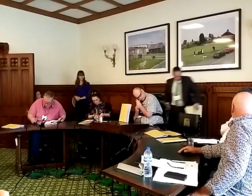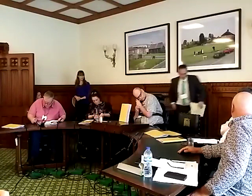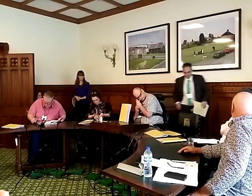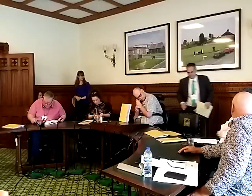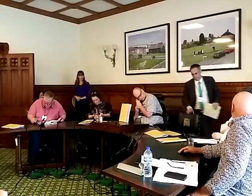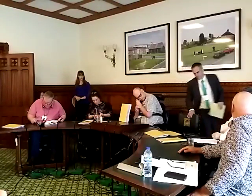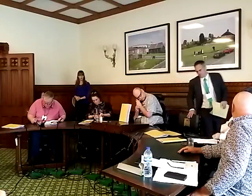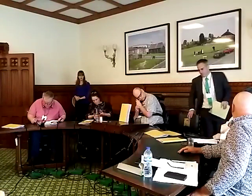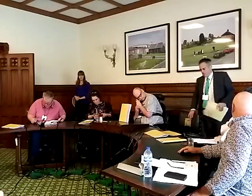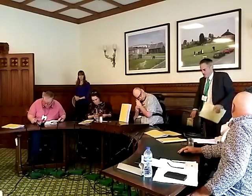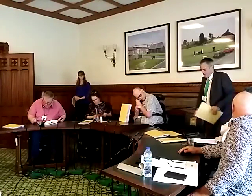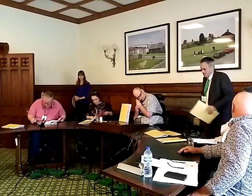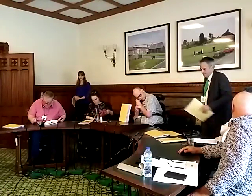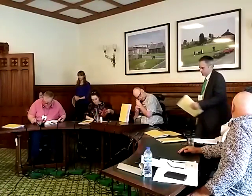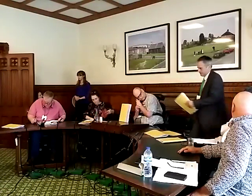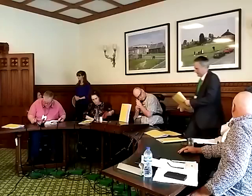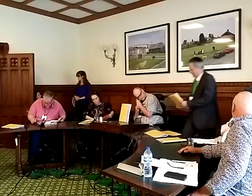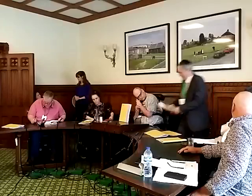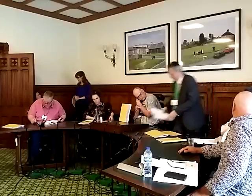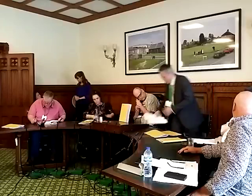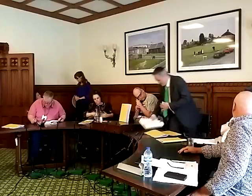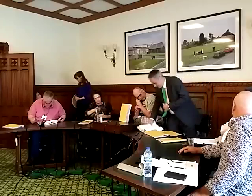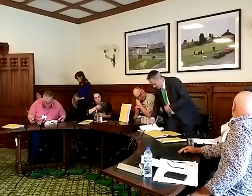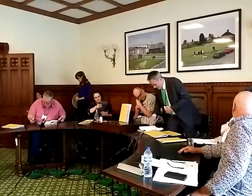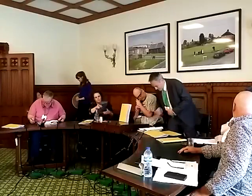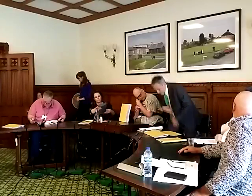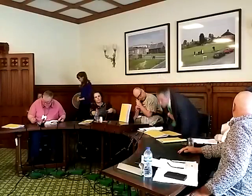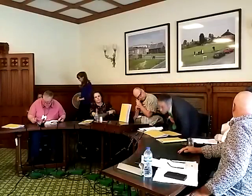just one of the speakers, isn't it? Fantastic. Yeah.